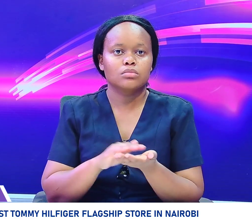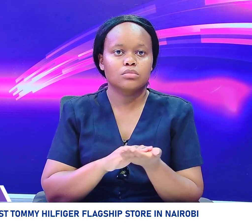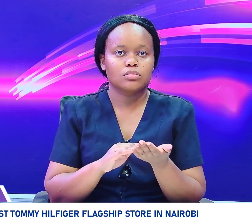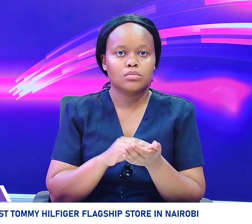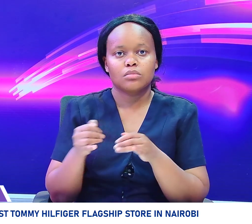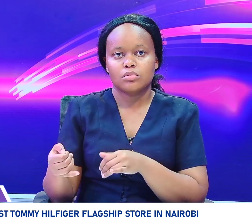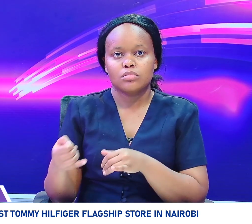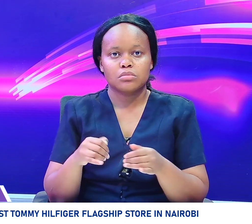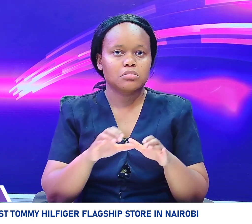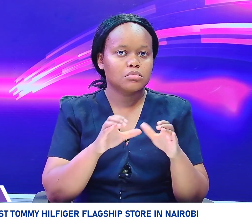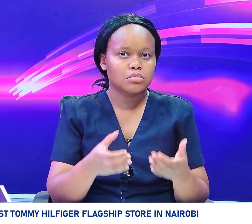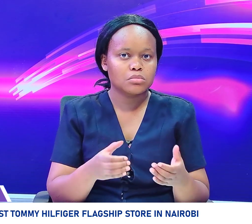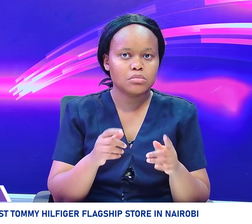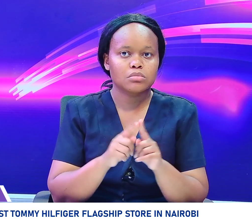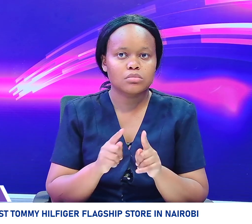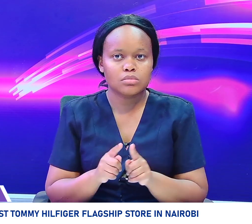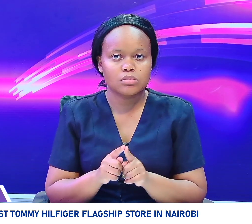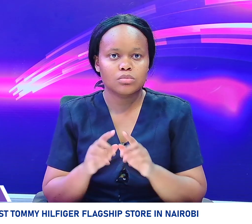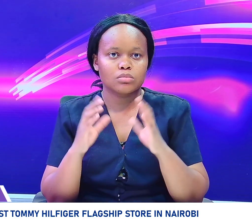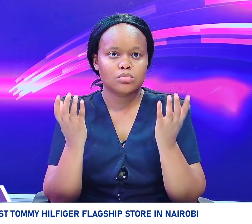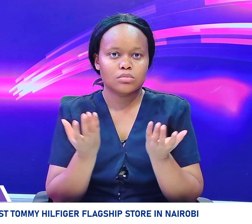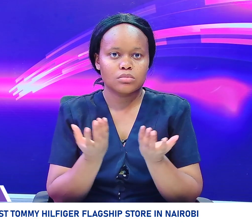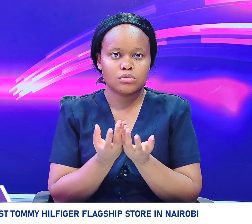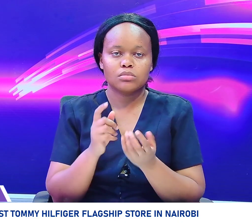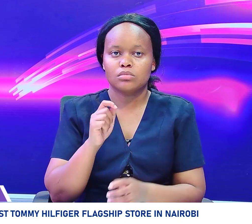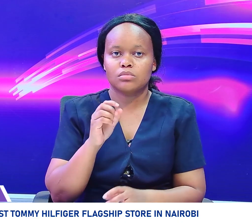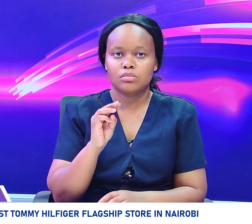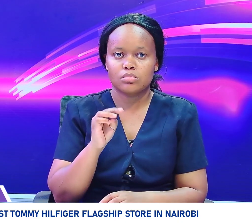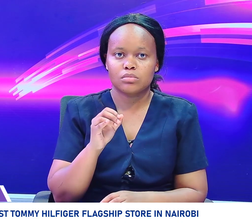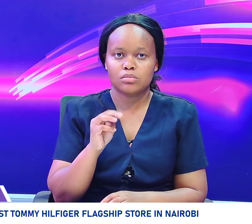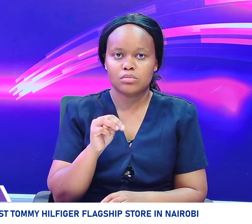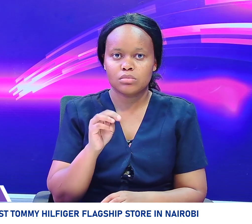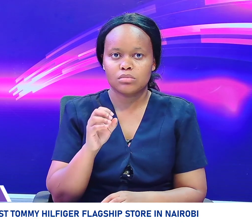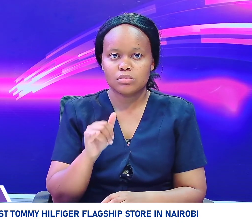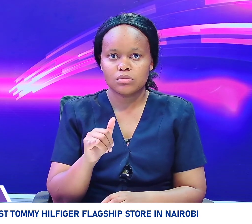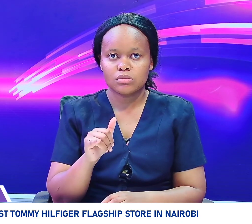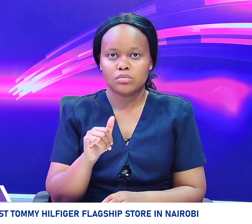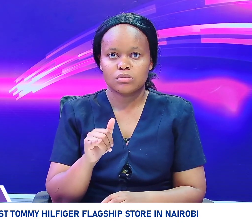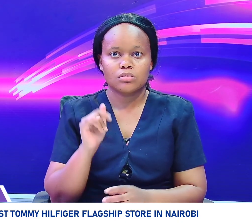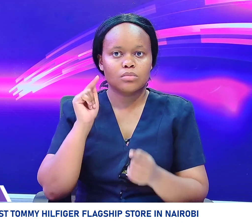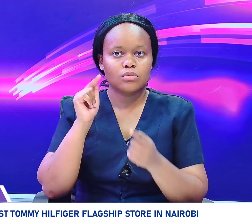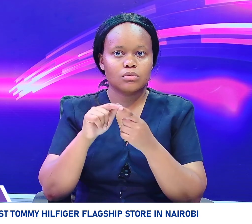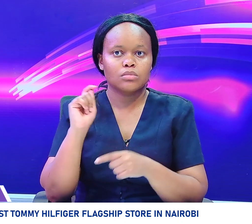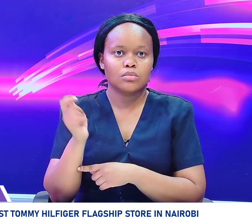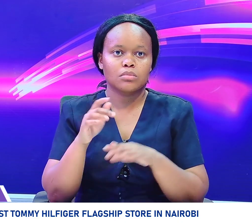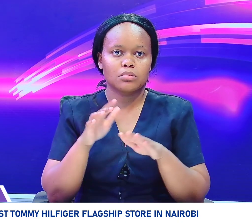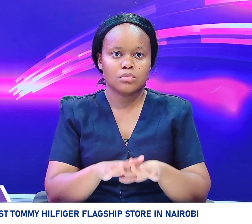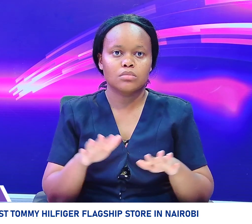unveiled by Gideon Group, a Lebanon-based fashion company that introduces the global